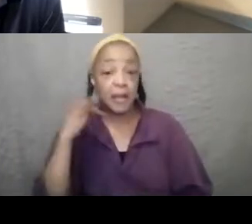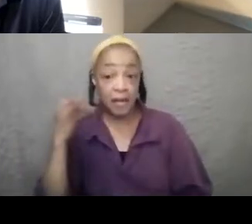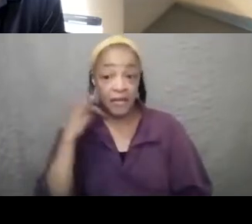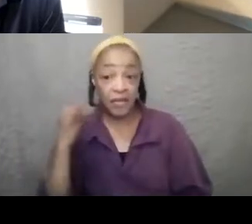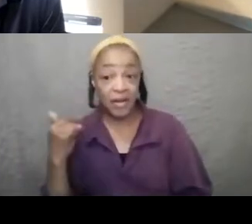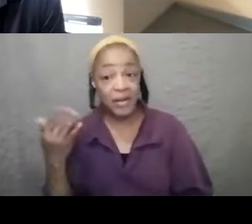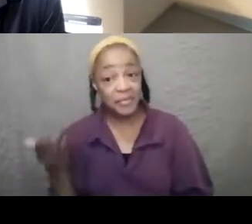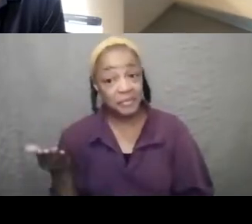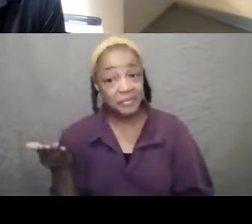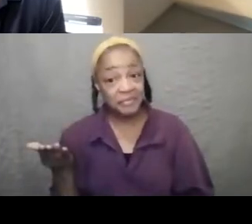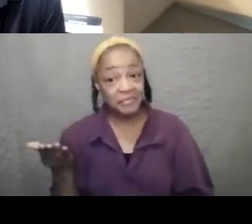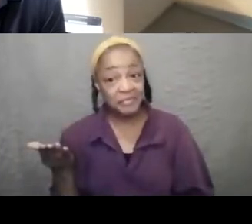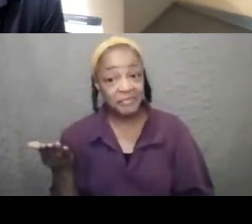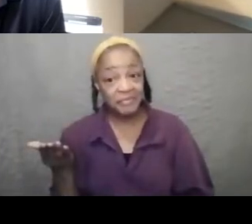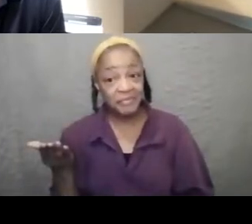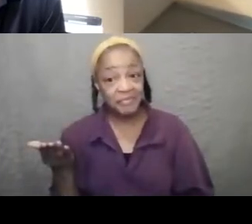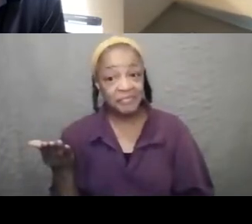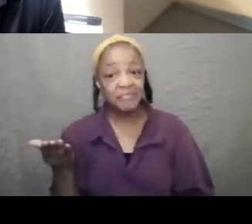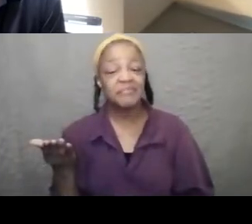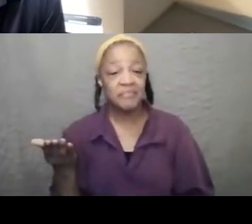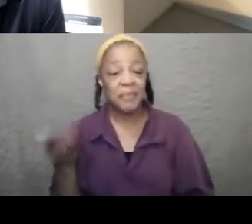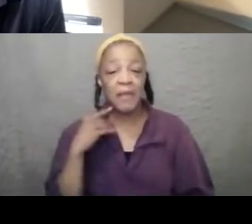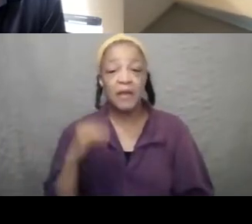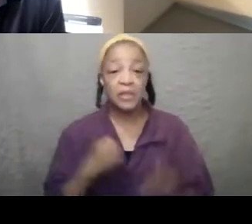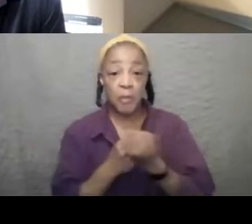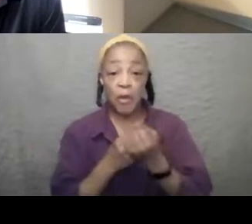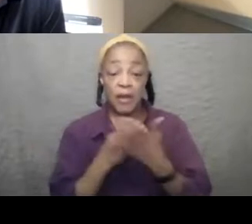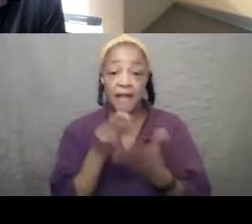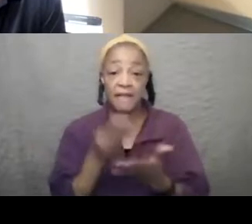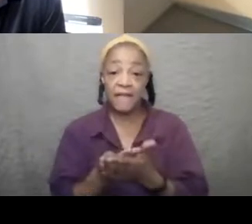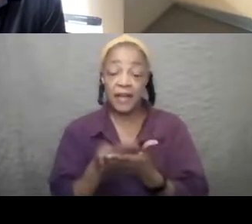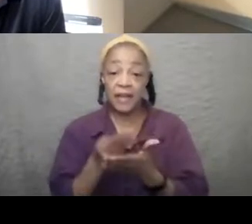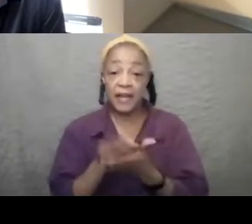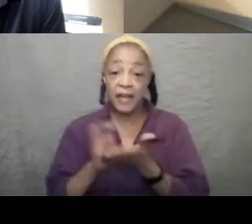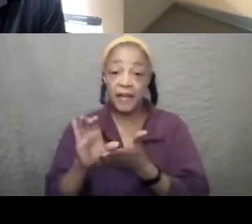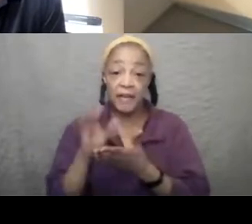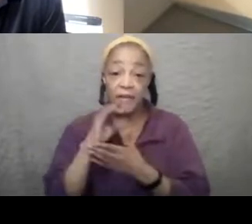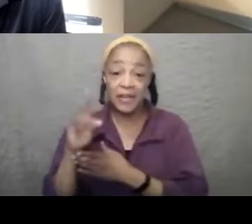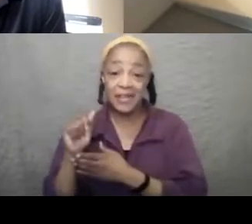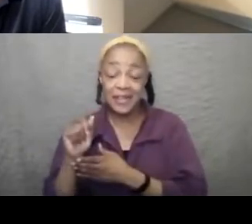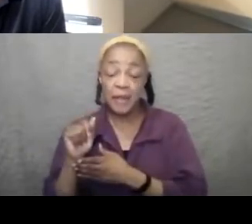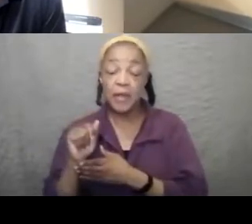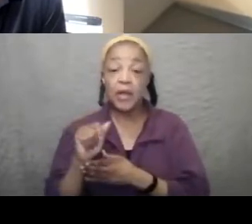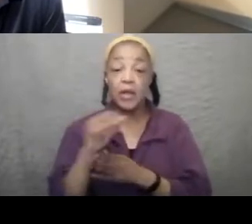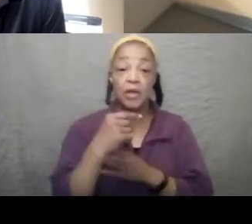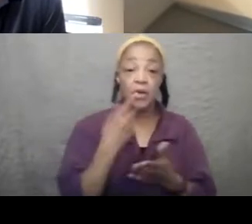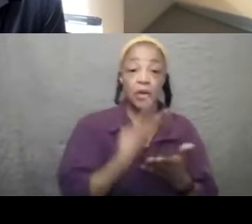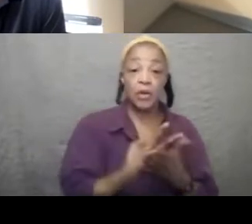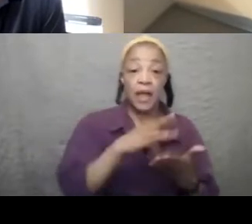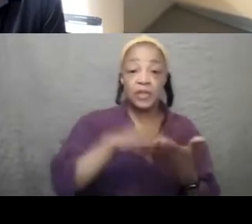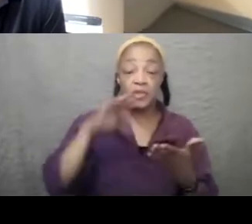this means that support and funding for disabled grad students and undergrads has not increased in